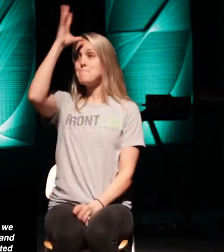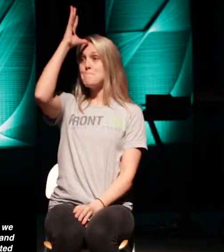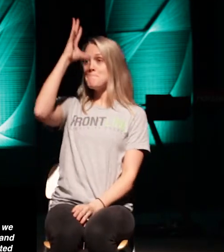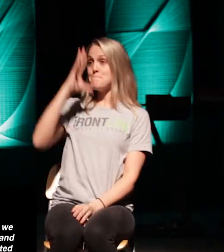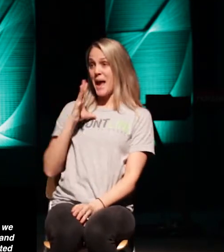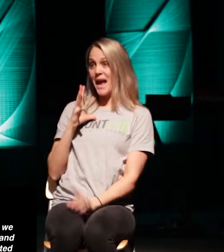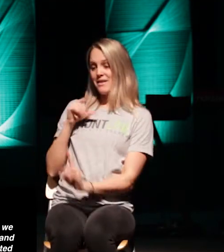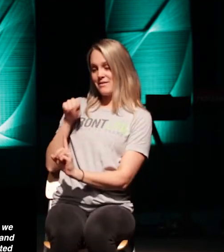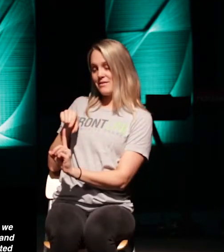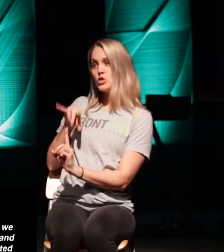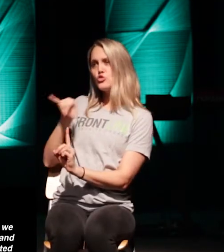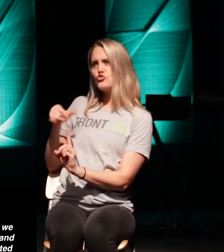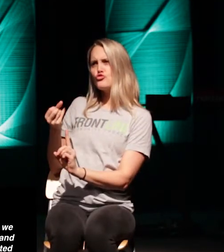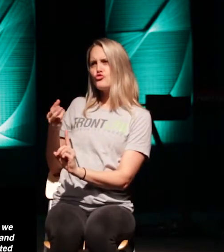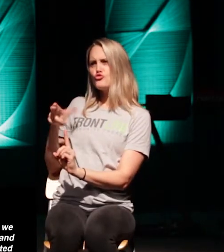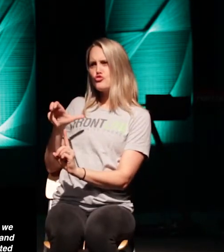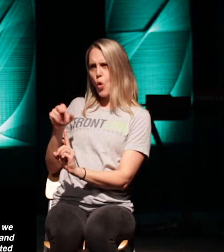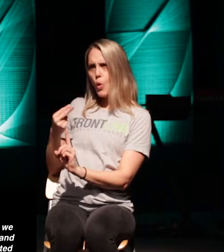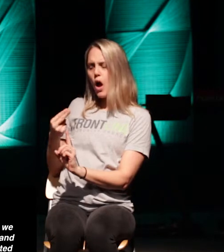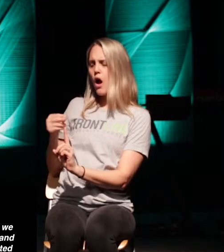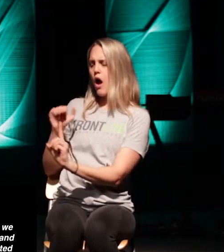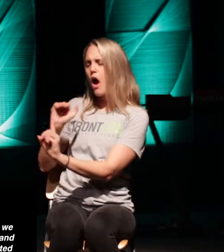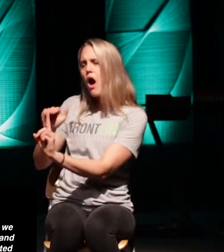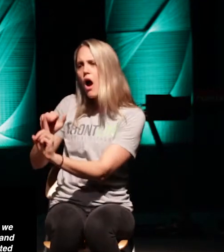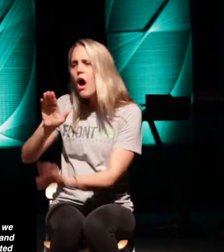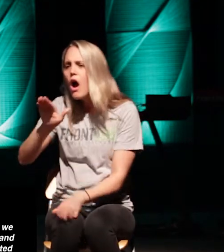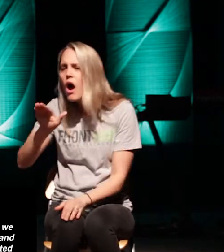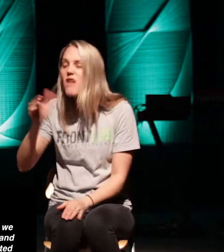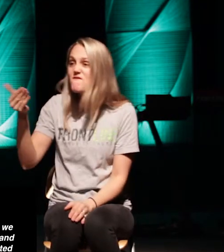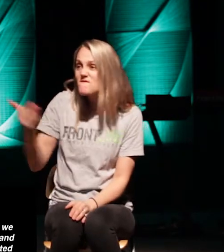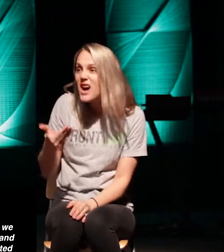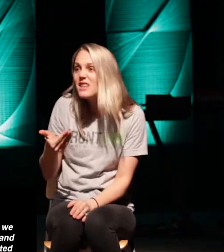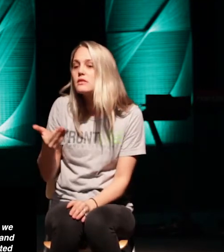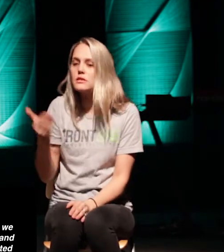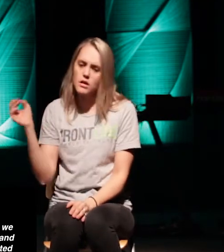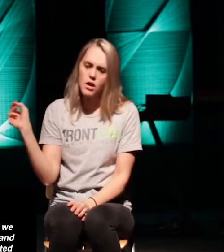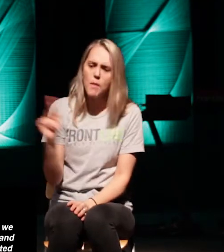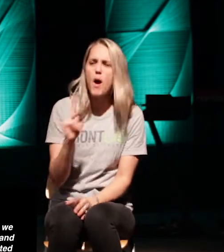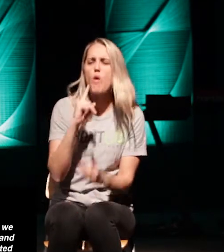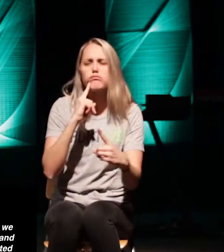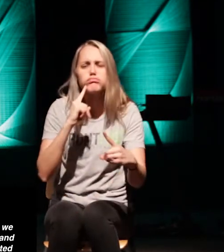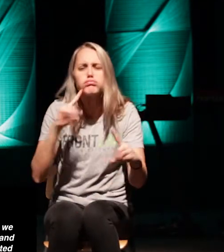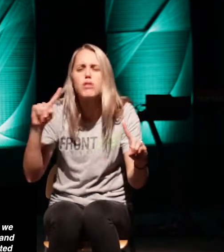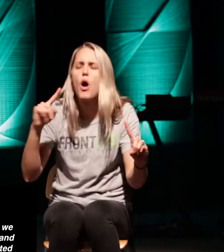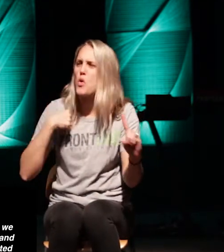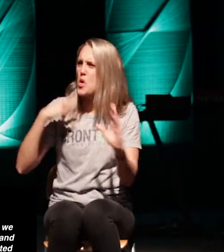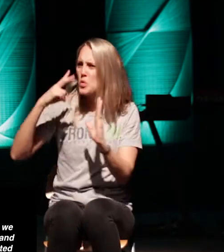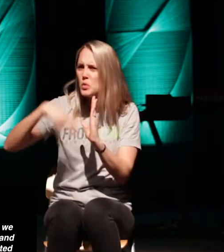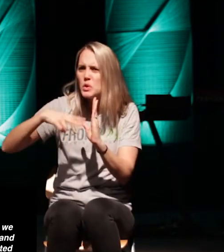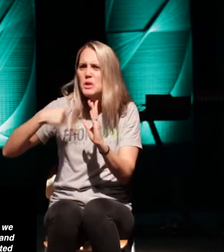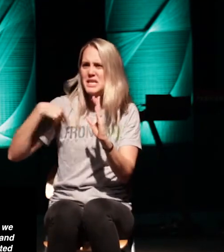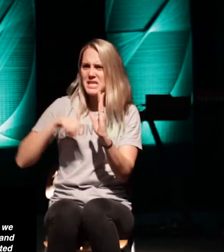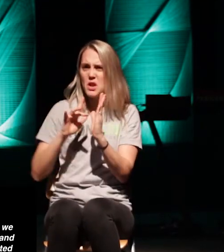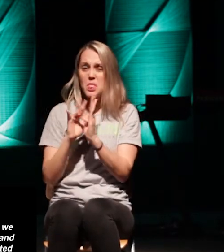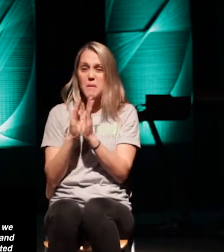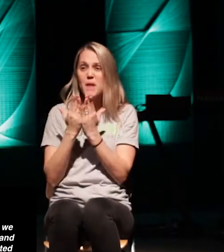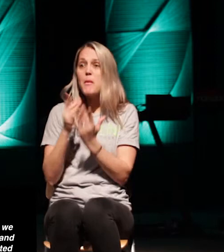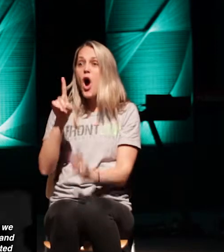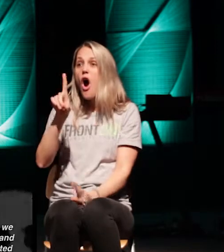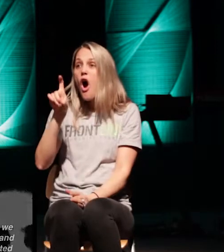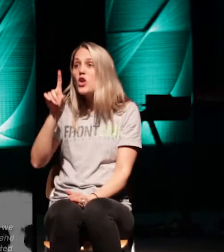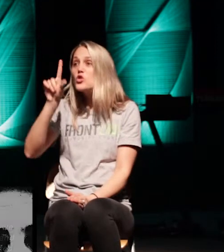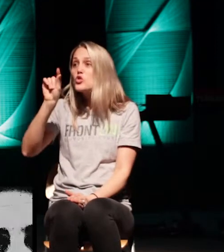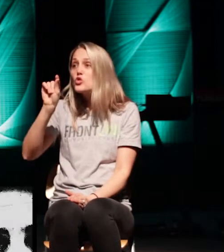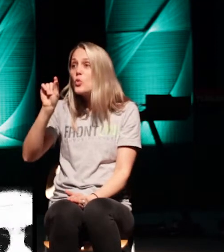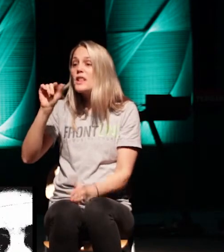God taps on the shoulder and invites to be a part of one of the greatest responses that we read about in the Bible. 120,000